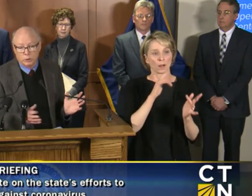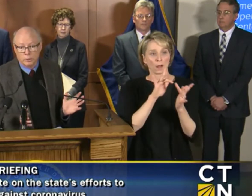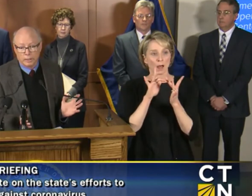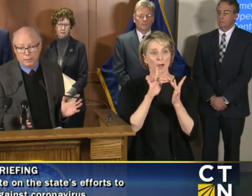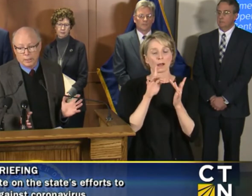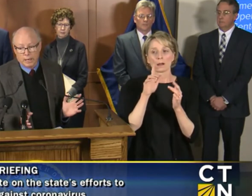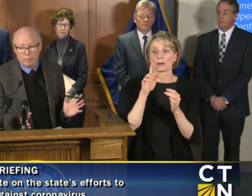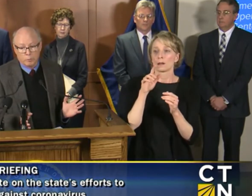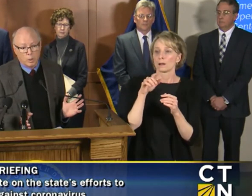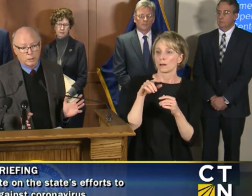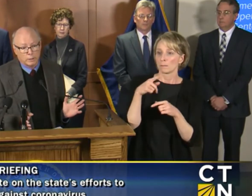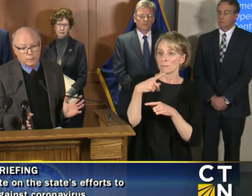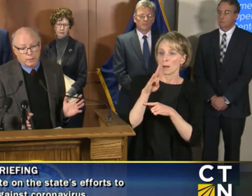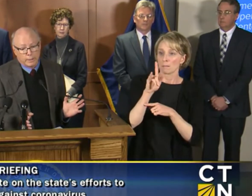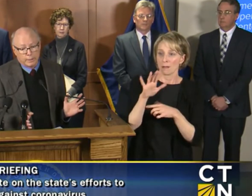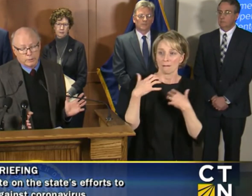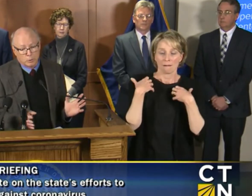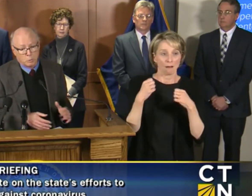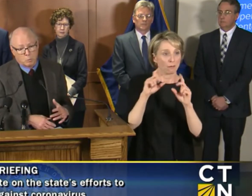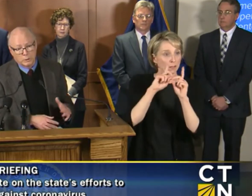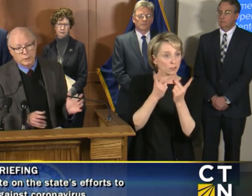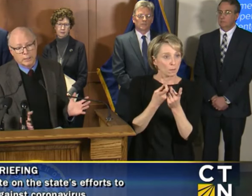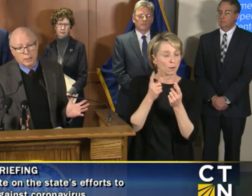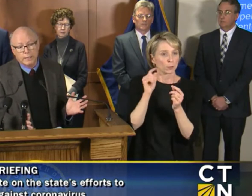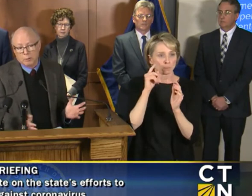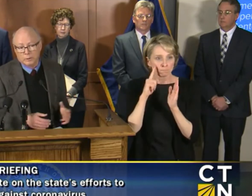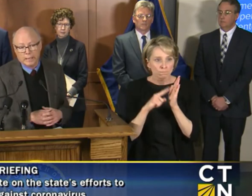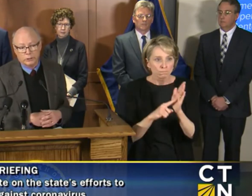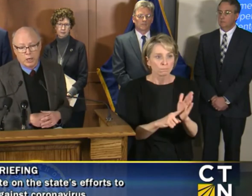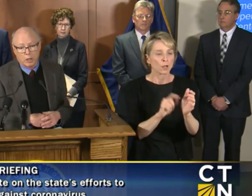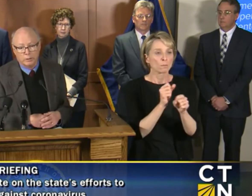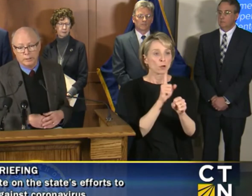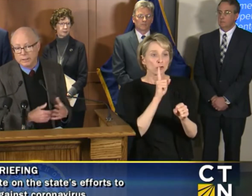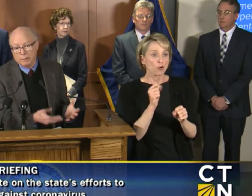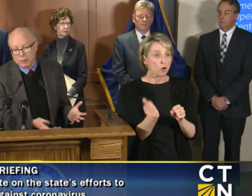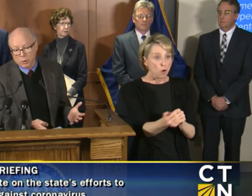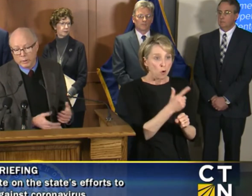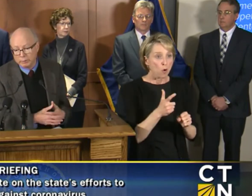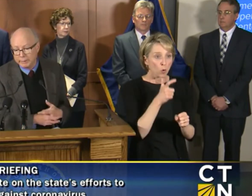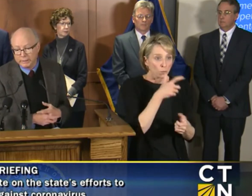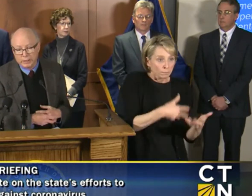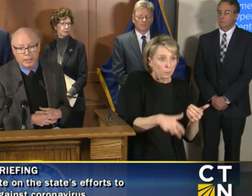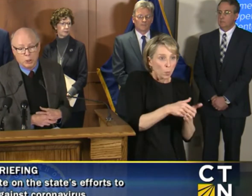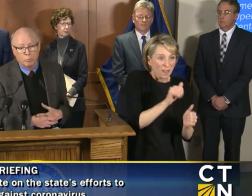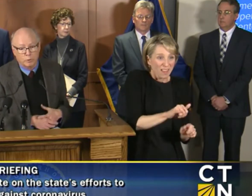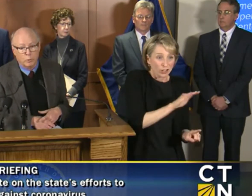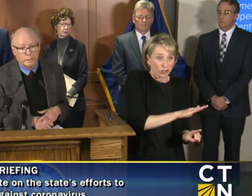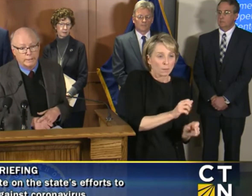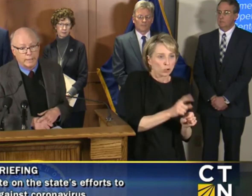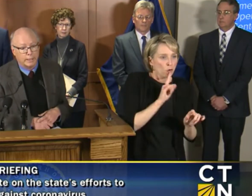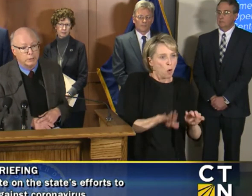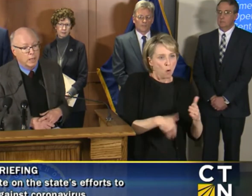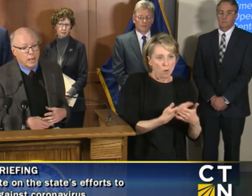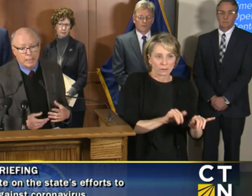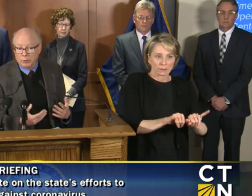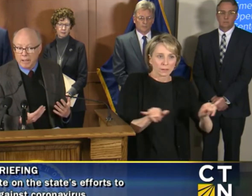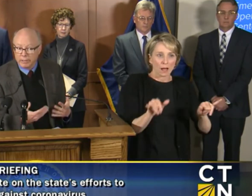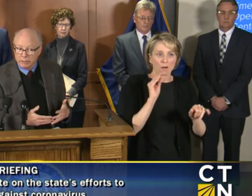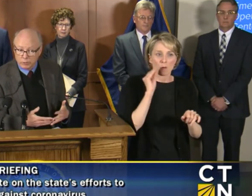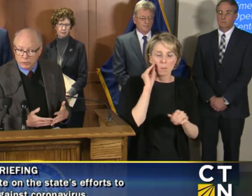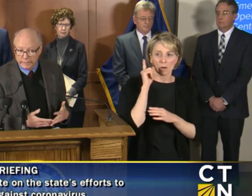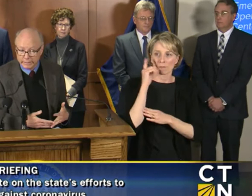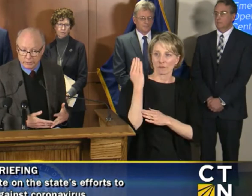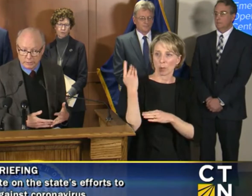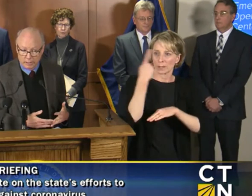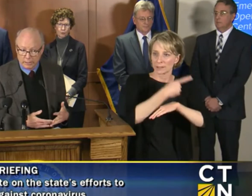making sure that everyone who was in contact with that child is going to be staying at home for 14 days. I don't have